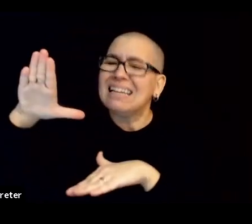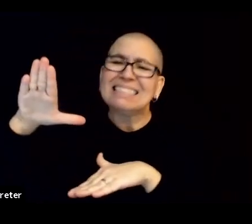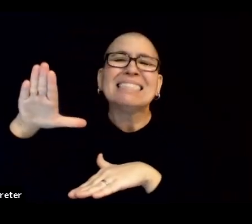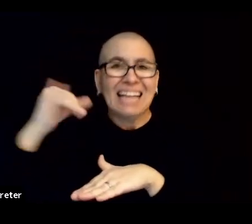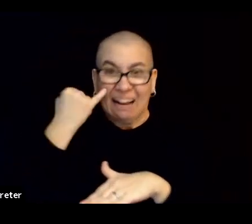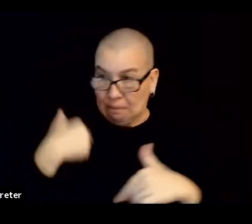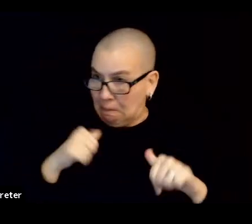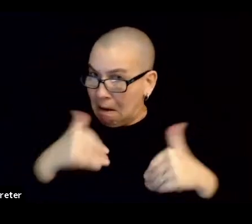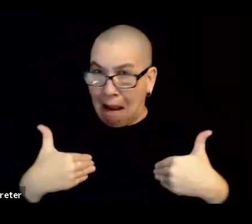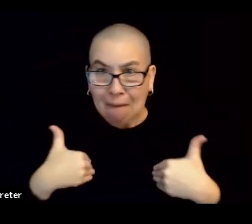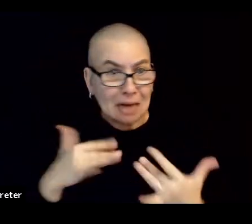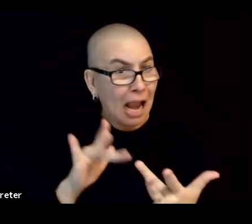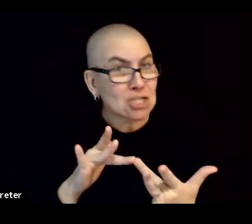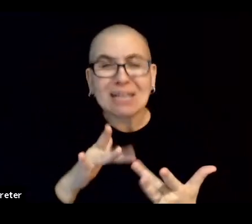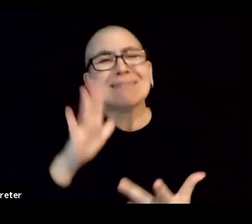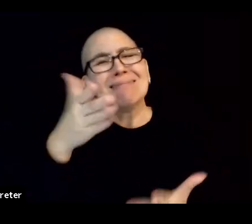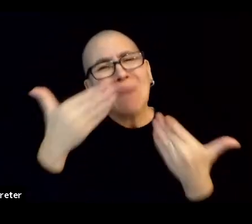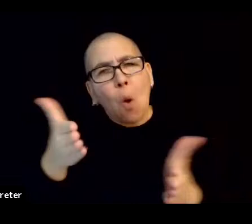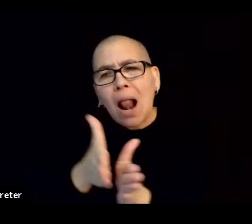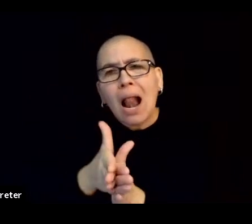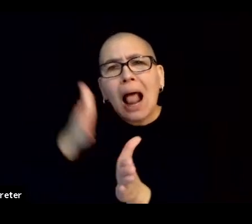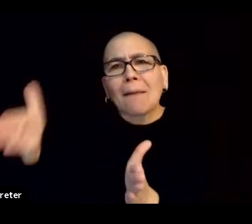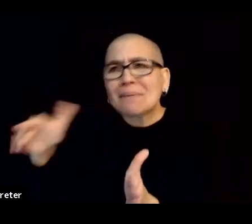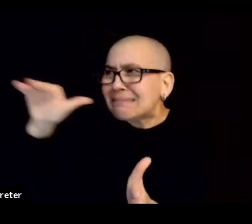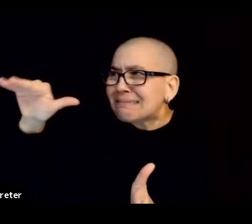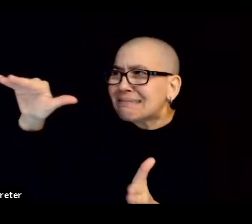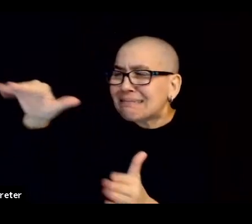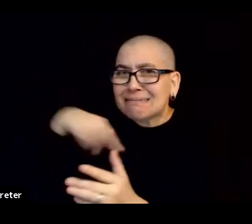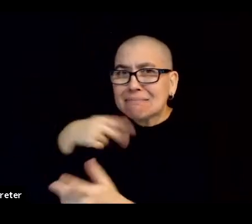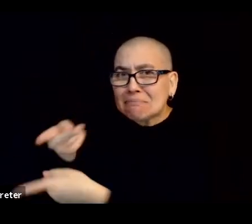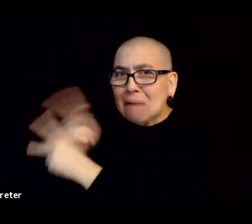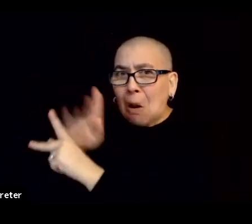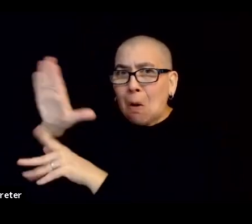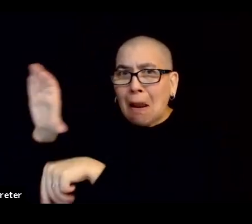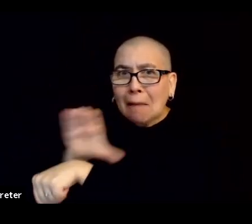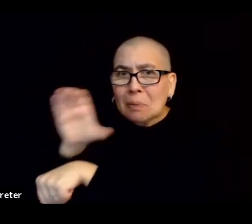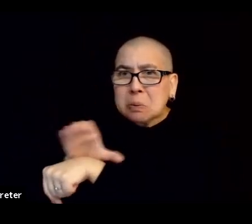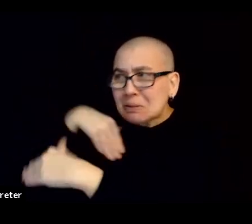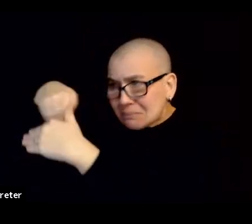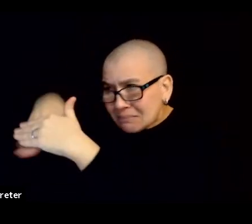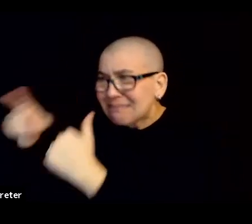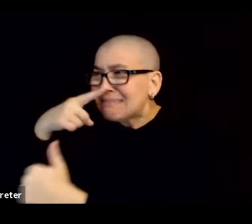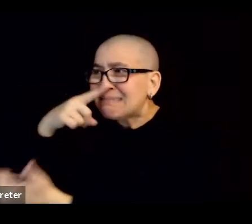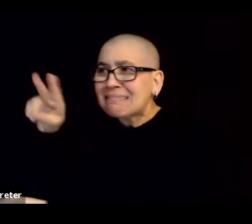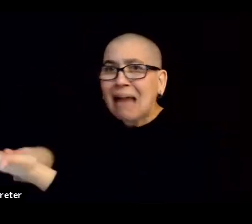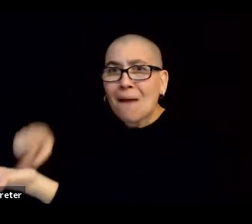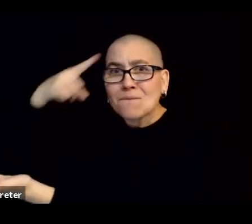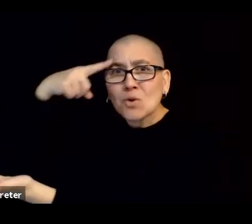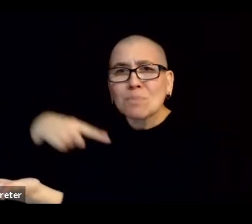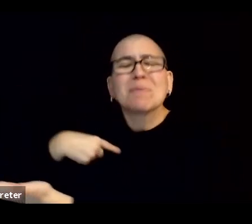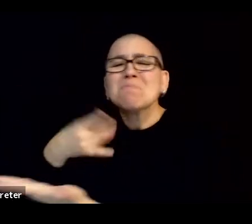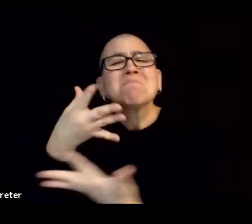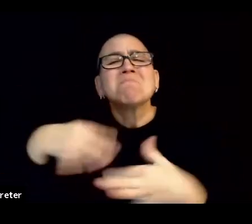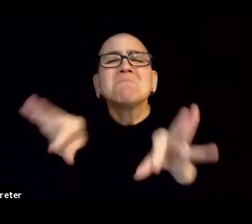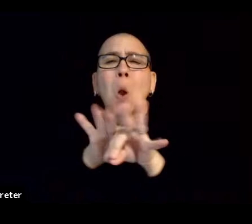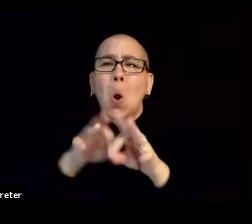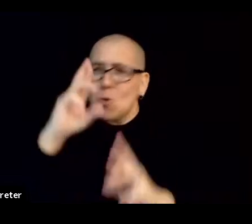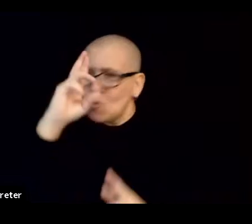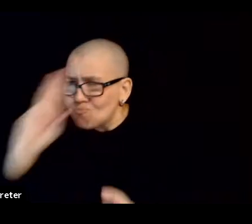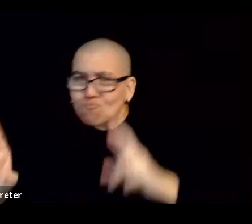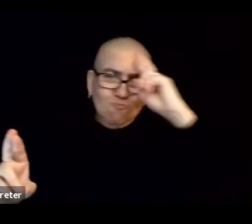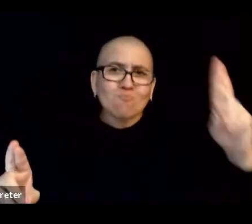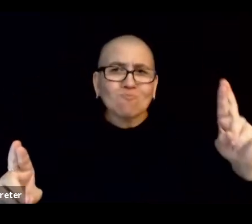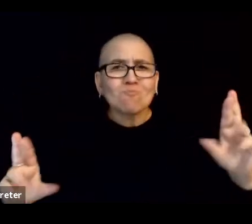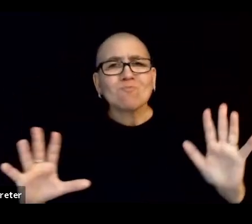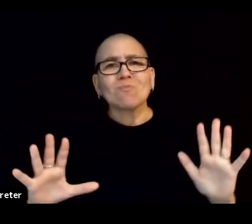its pitfalls. So one thing we want to be very clear of, we're not going to repeat some of the problems we saw, like in Florida, where they just said